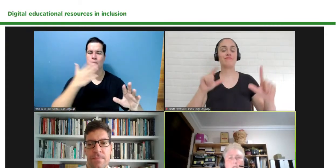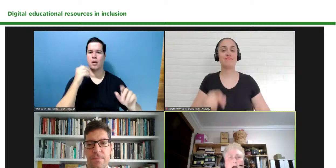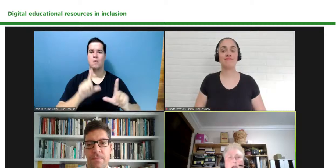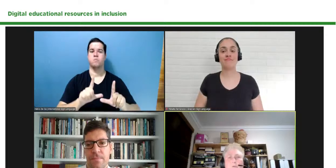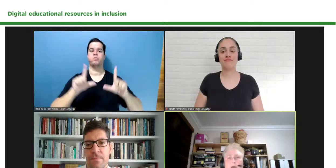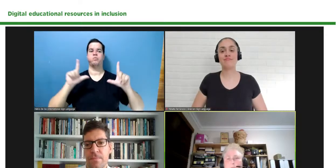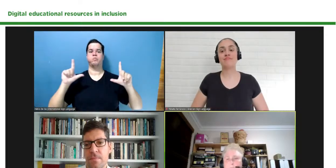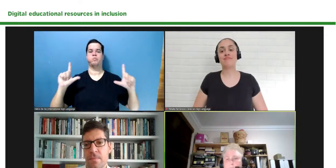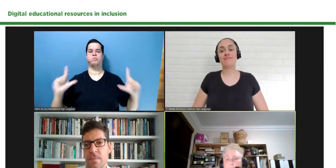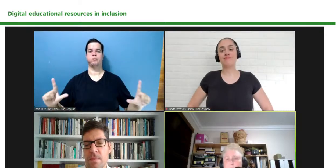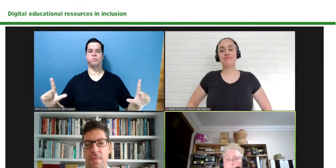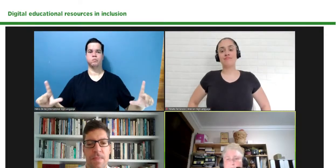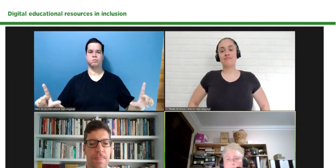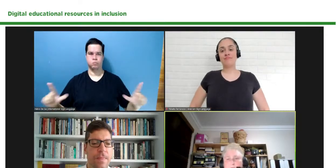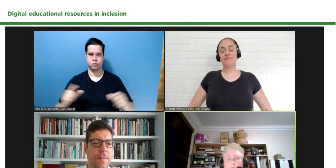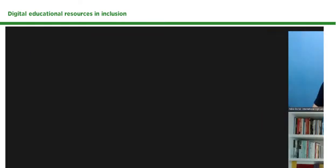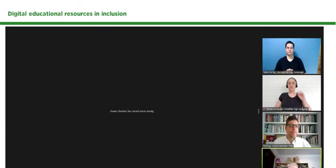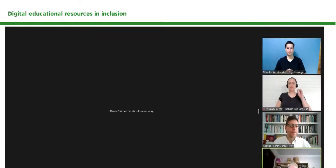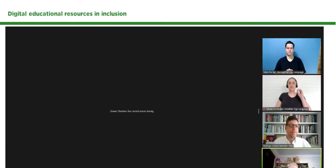Here we go.